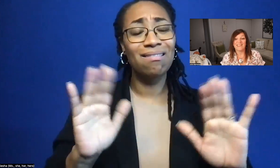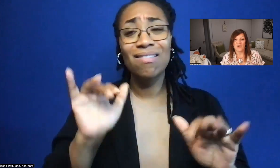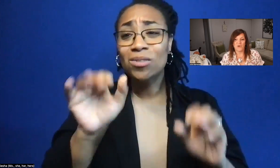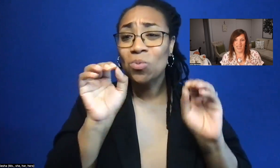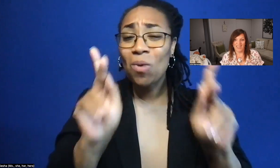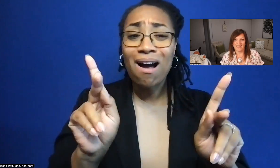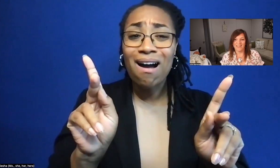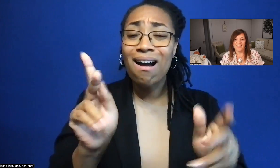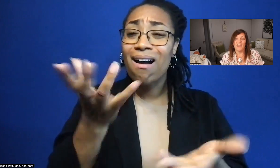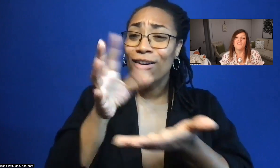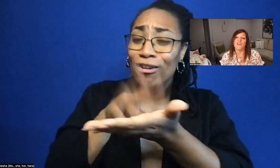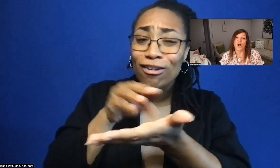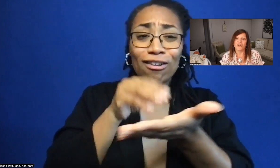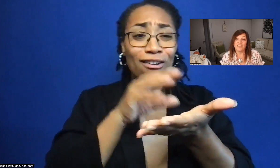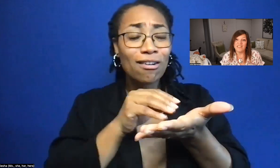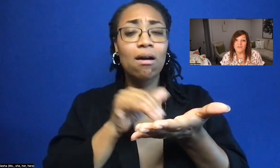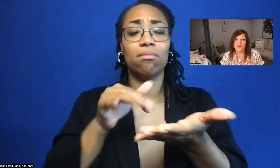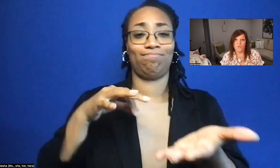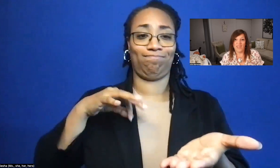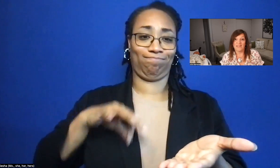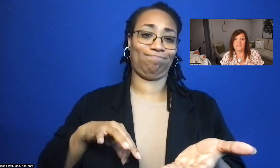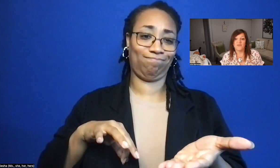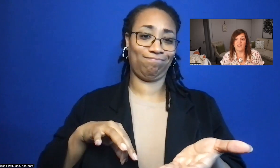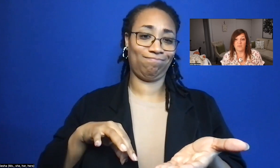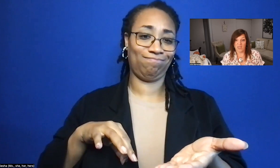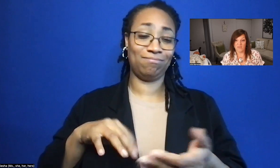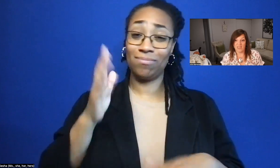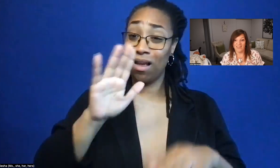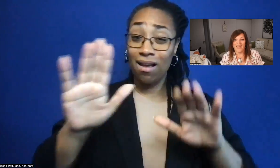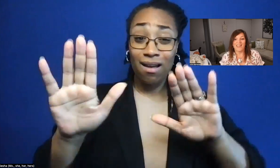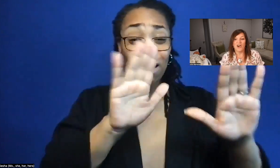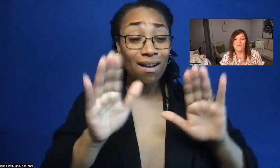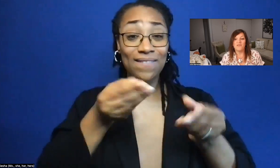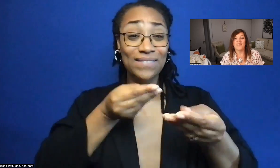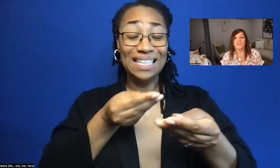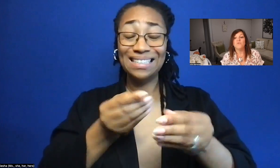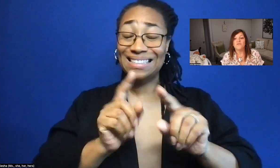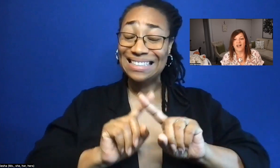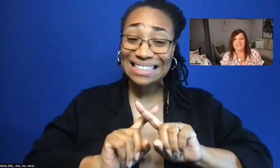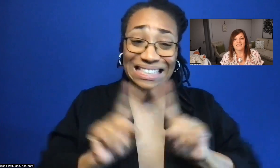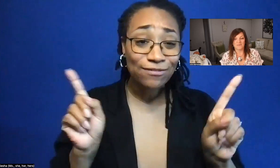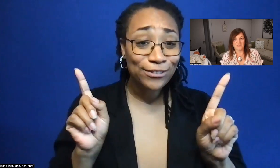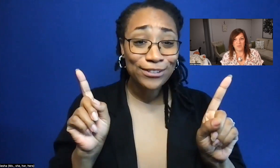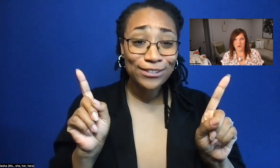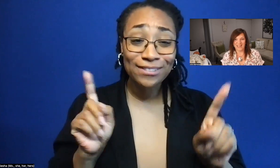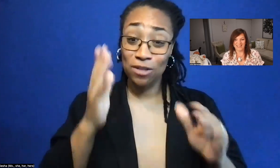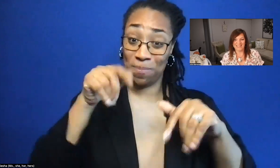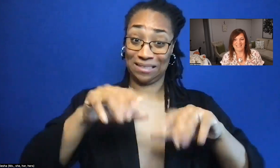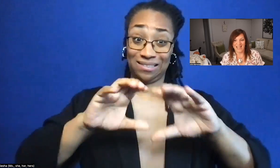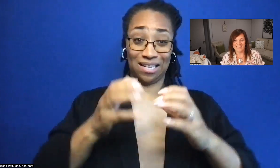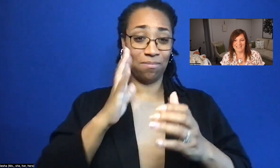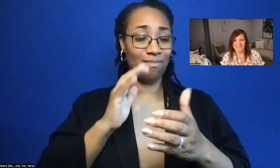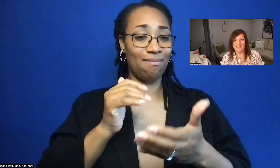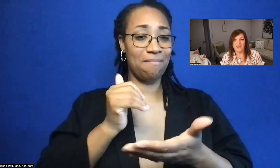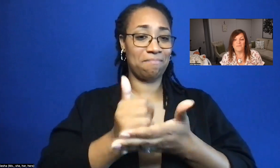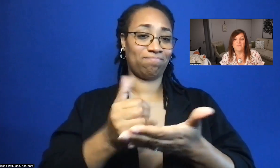that's okay. There are different ways to feed a baby, and hopefully you will find some support in this